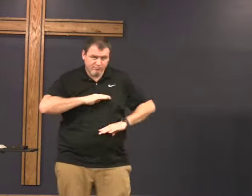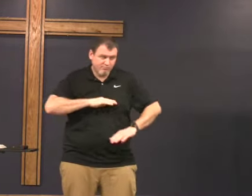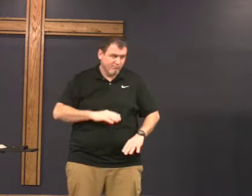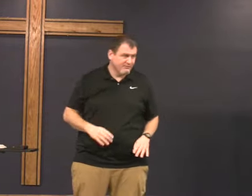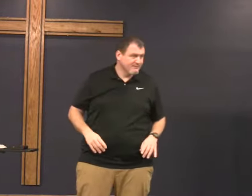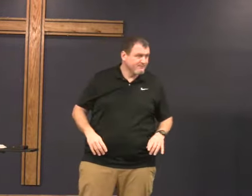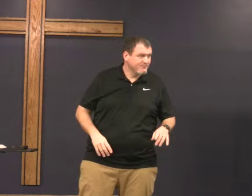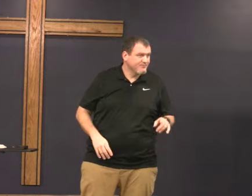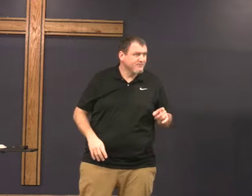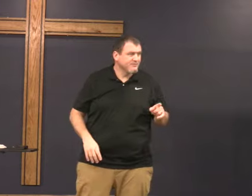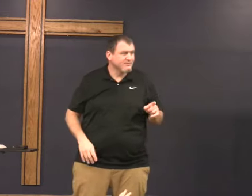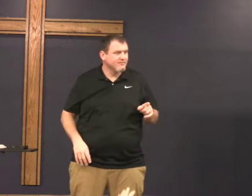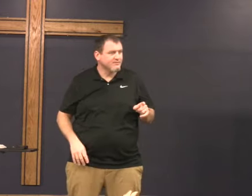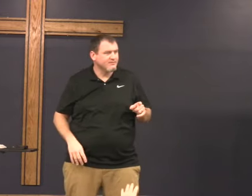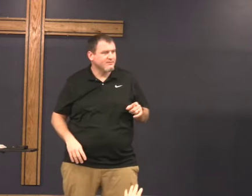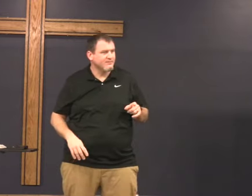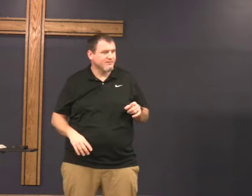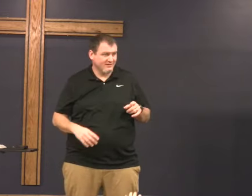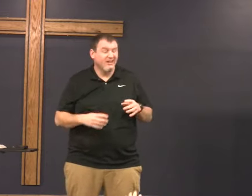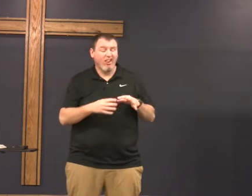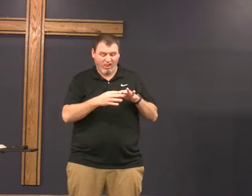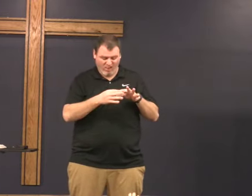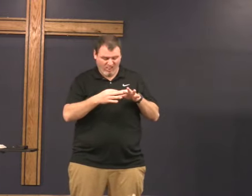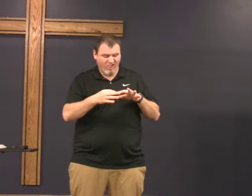I don't need 7 years, I need to listen to 2 days.